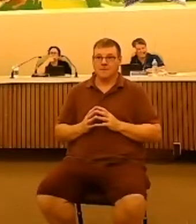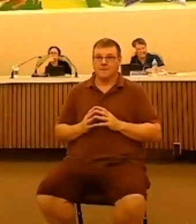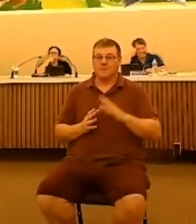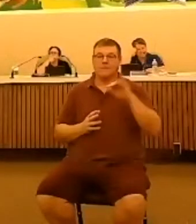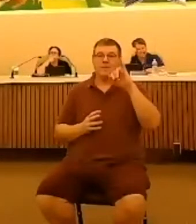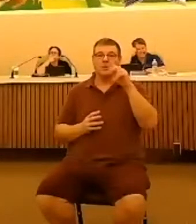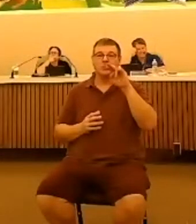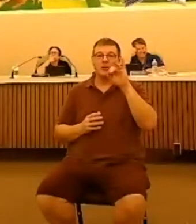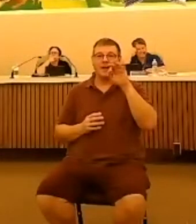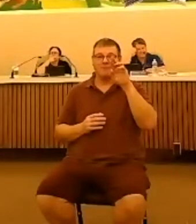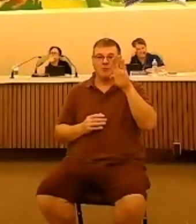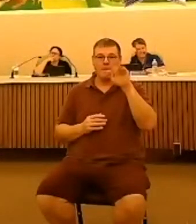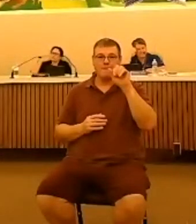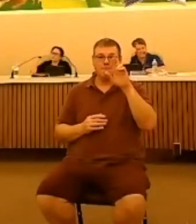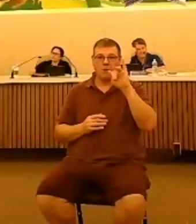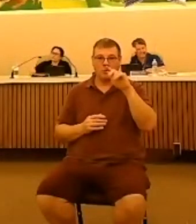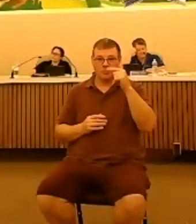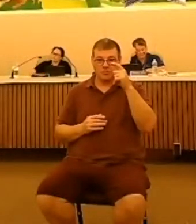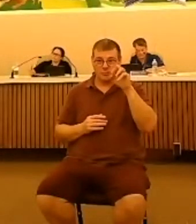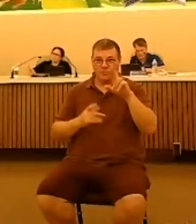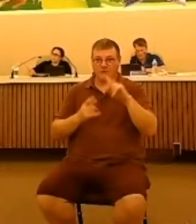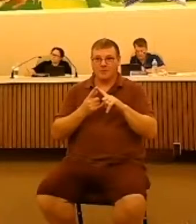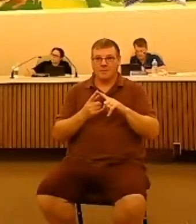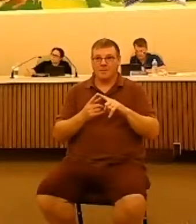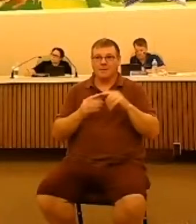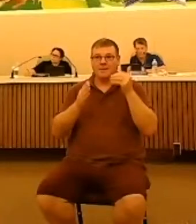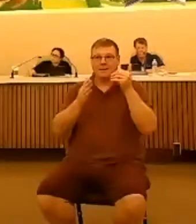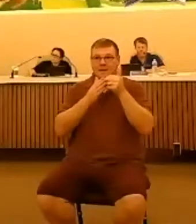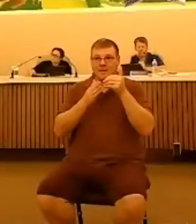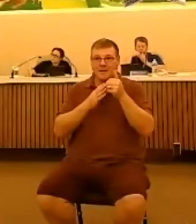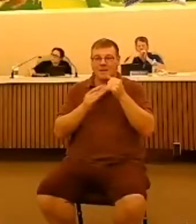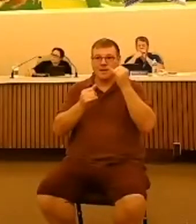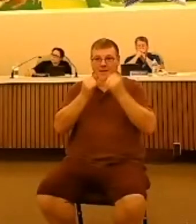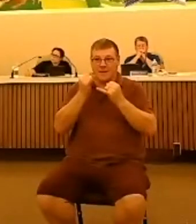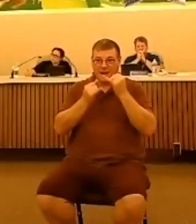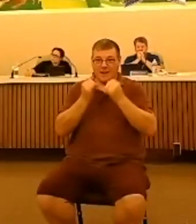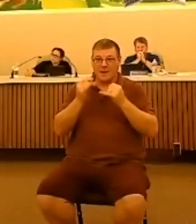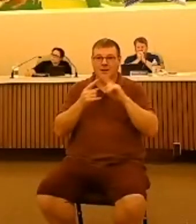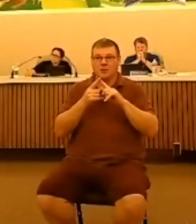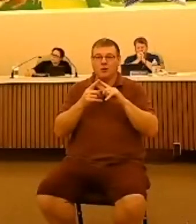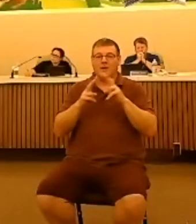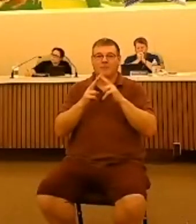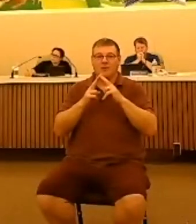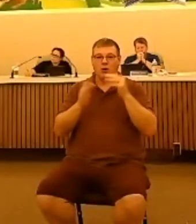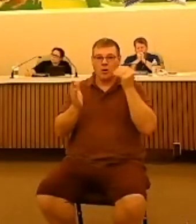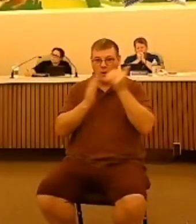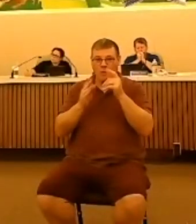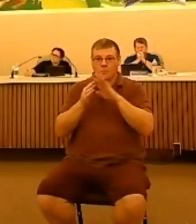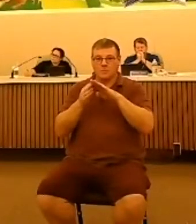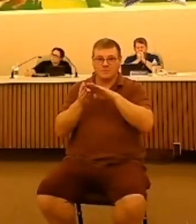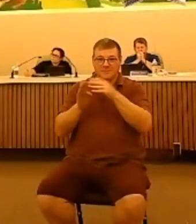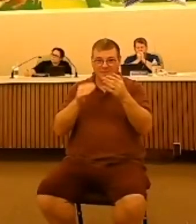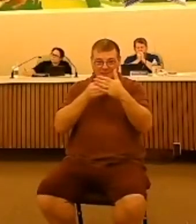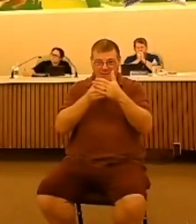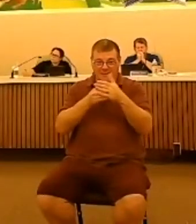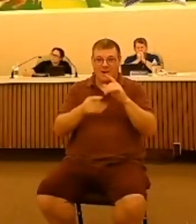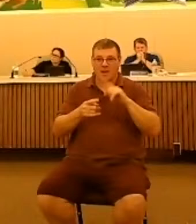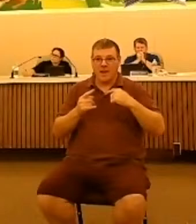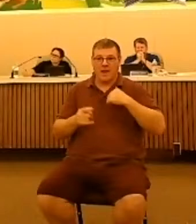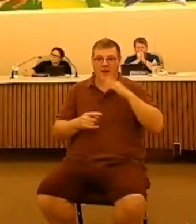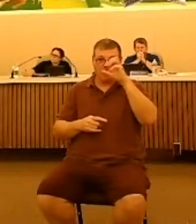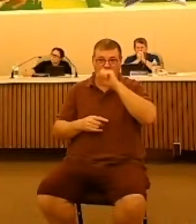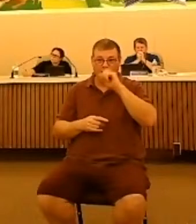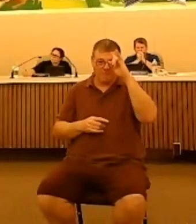Jennifer Berenger, Authors Avenue, near the end, so very close to the dead end. What I always assumed was